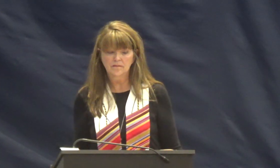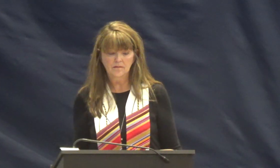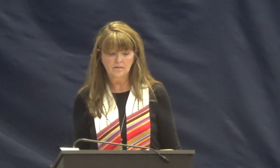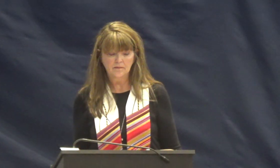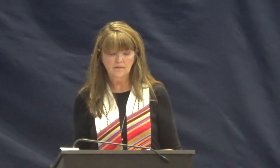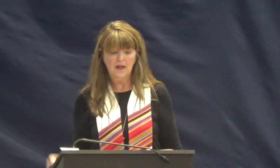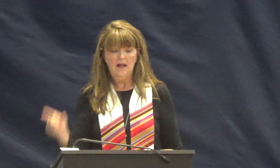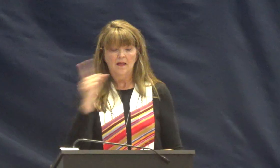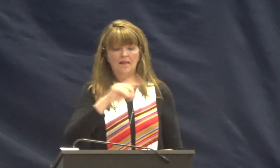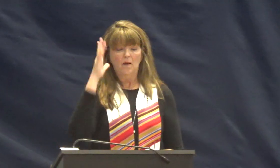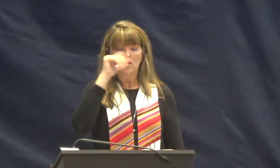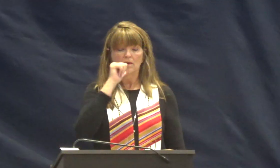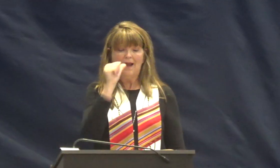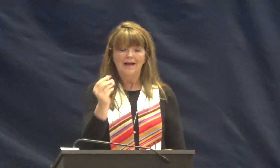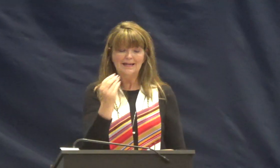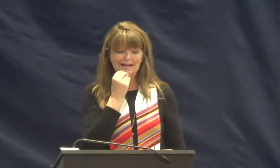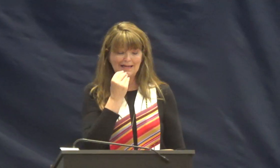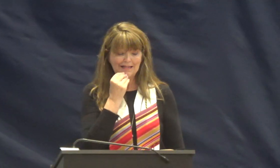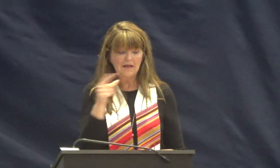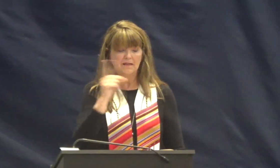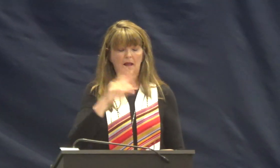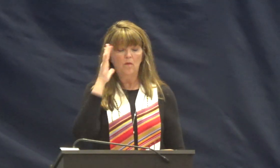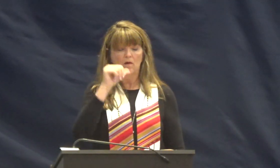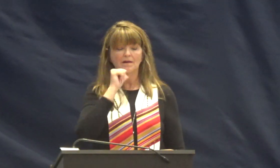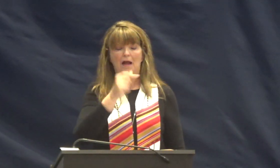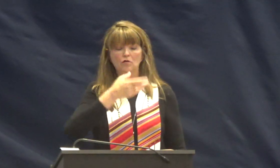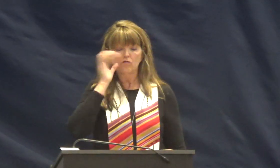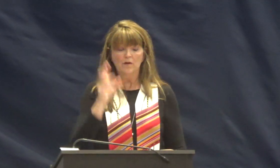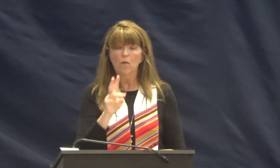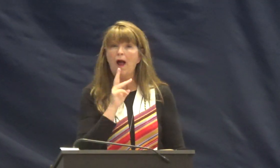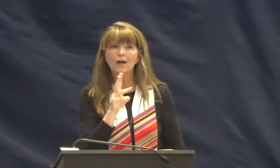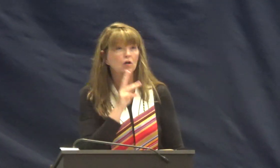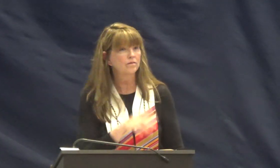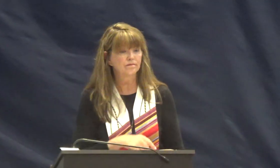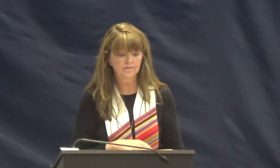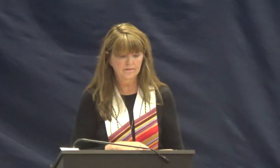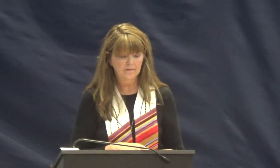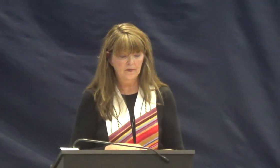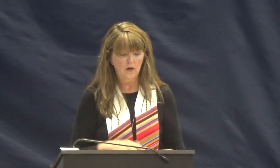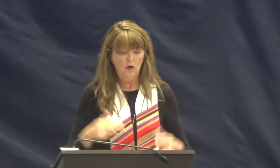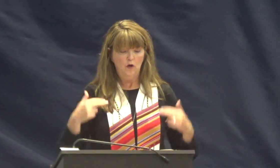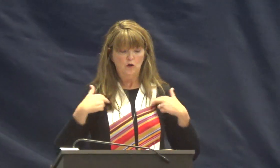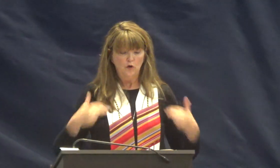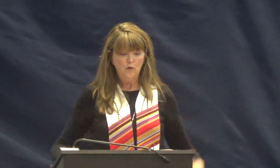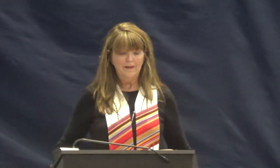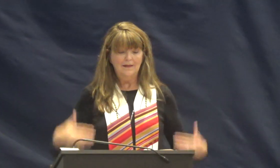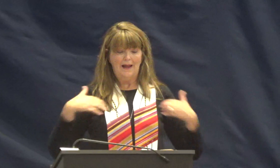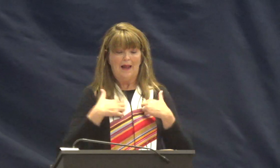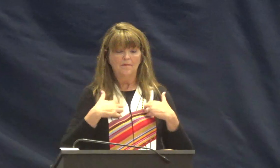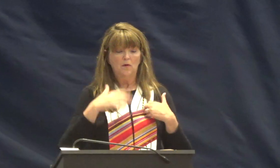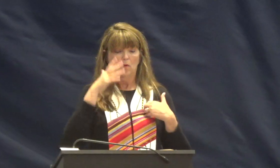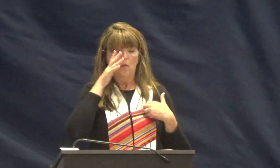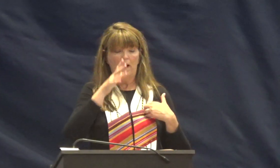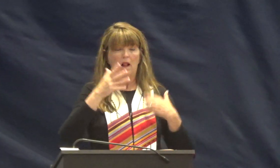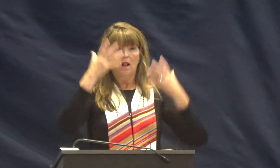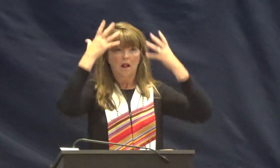anything. They shall not feed, nor shall they drink water. Humans and